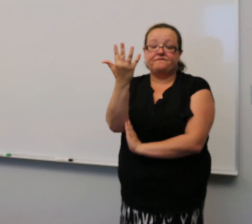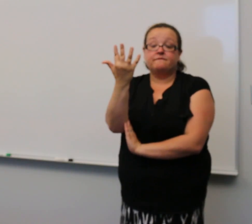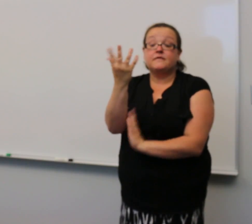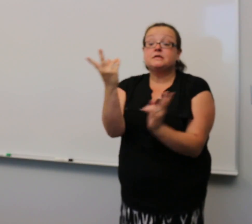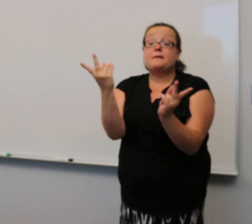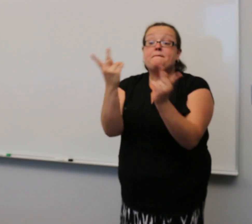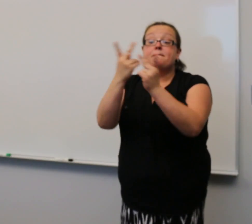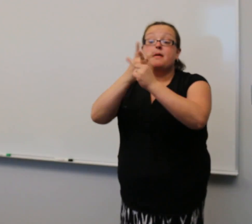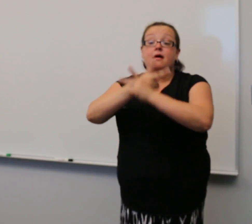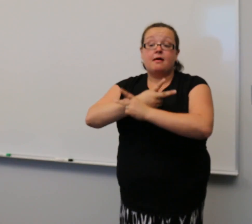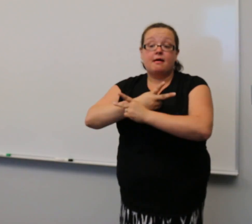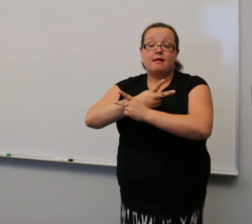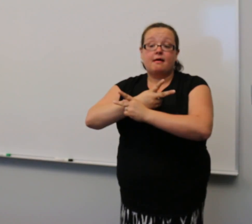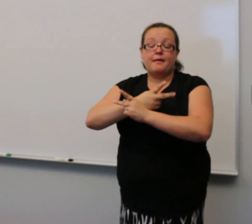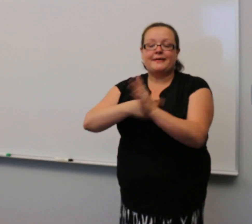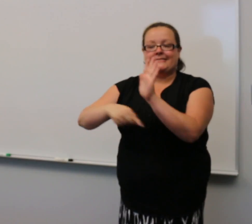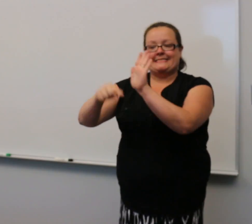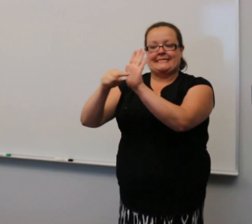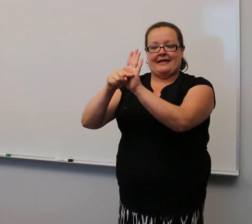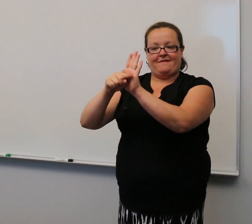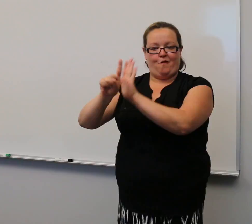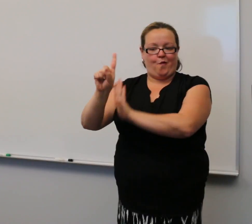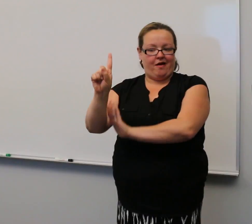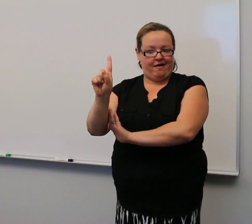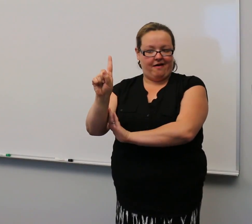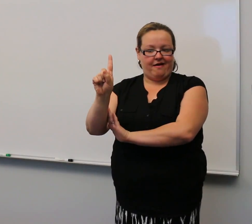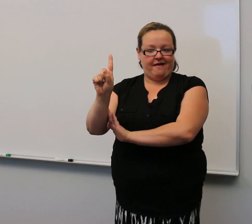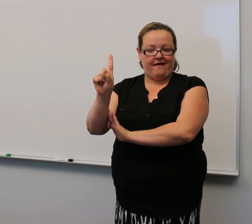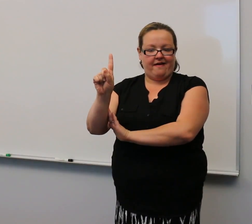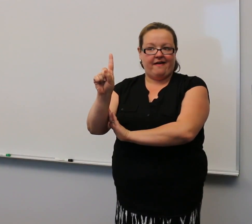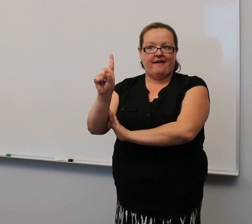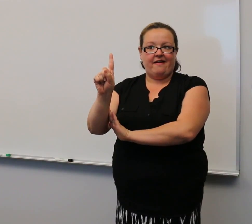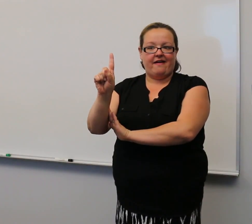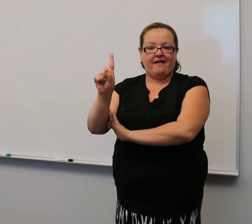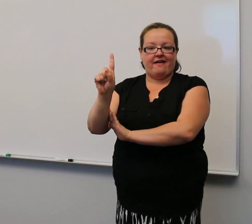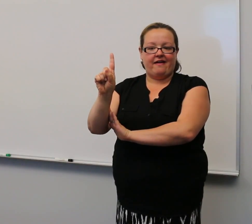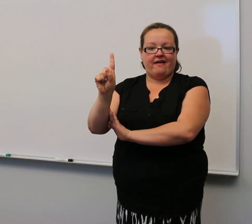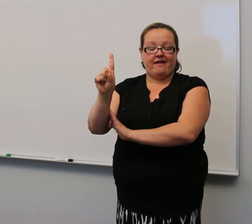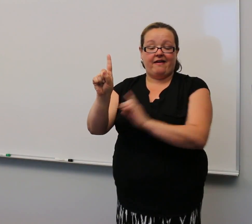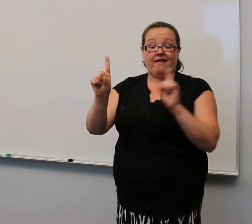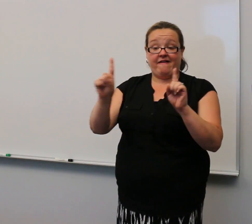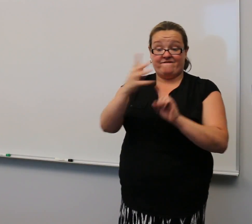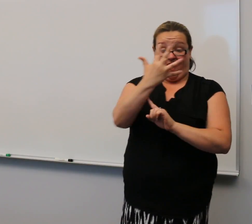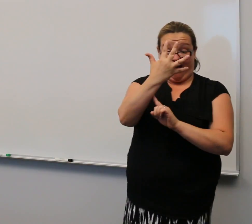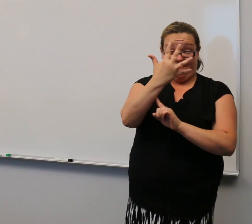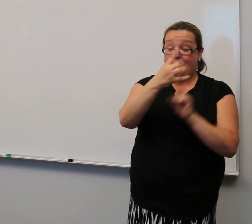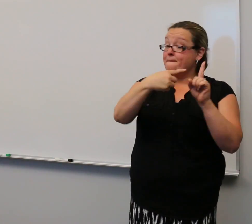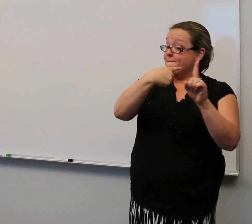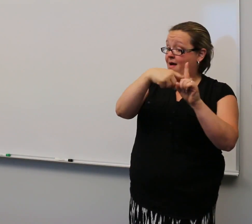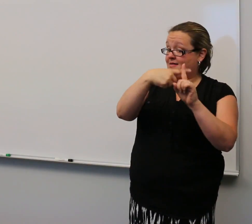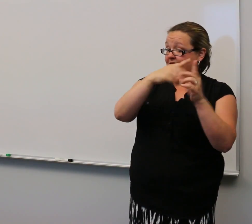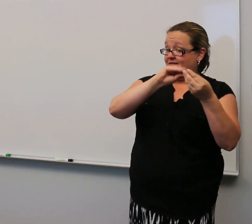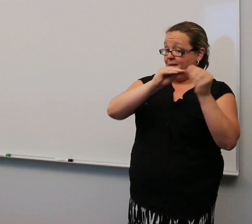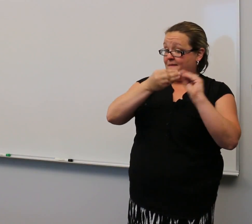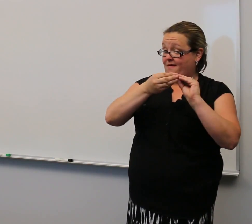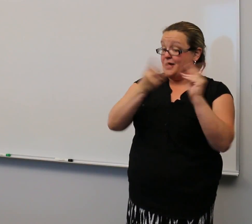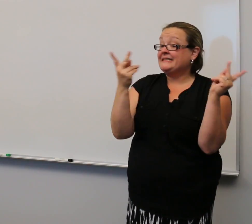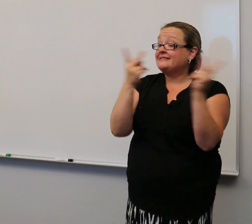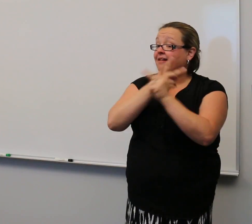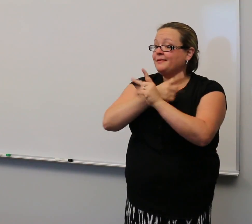by -1, I have a positive number, 5, times a negative number,